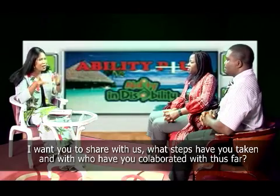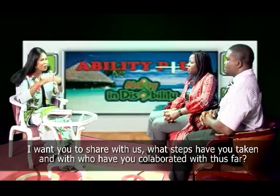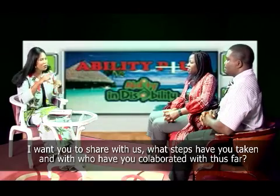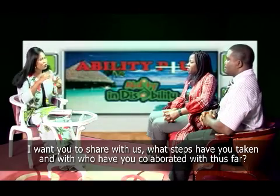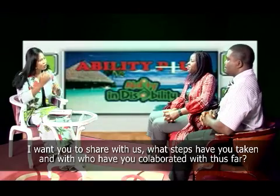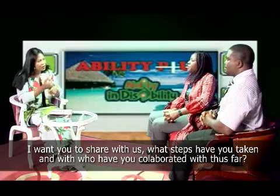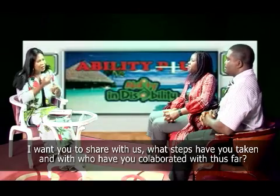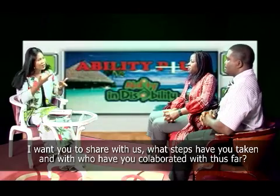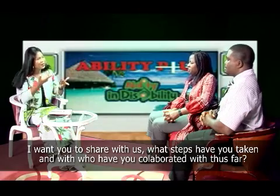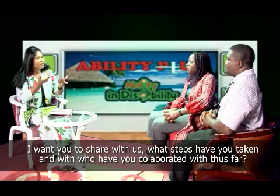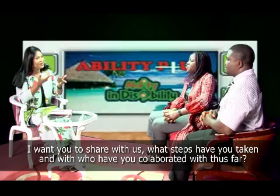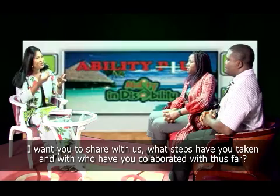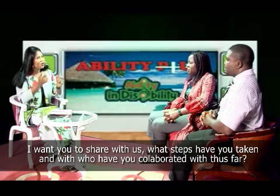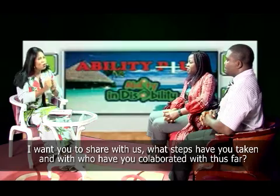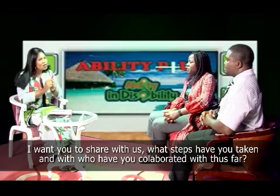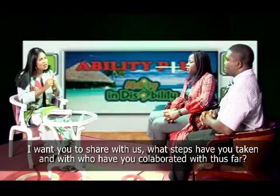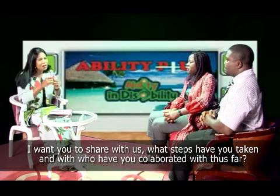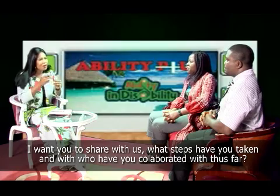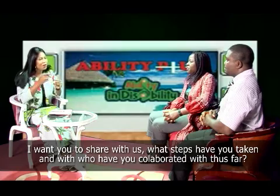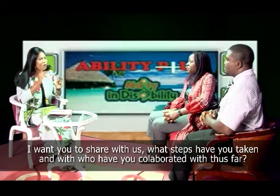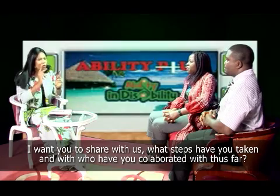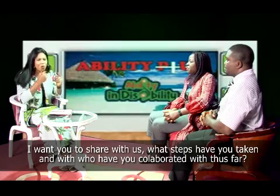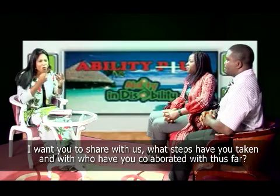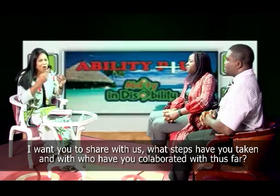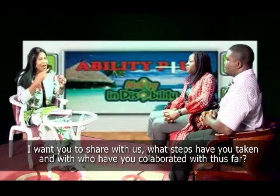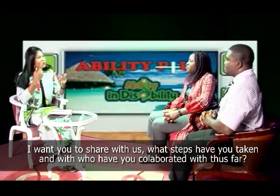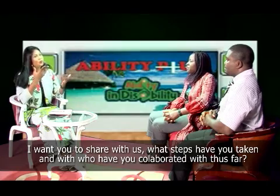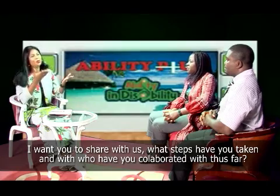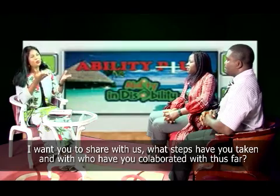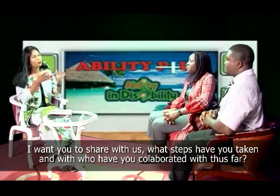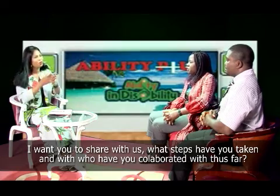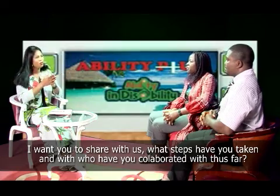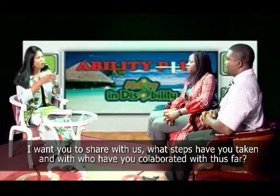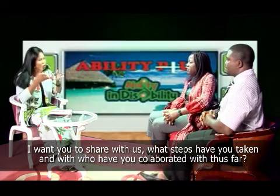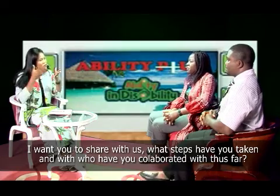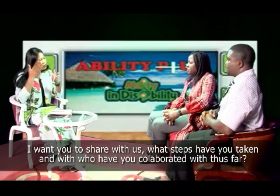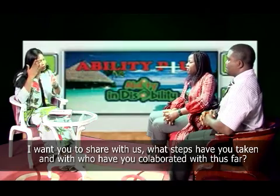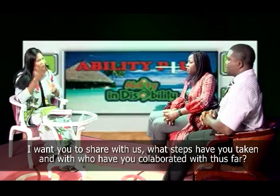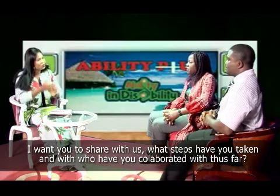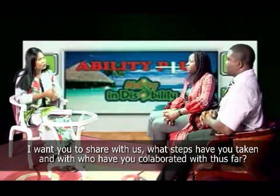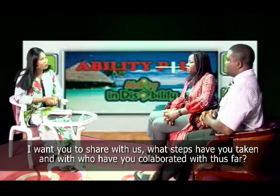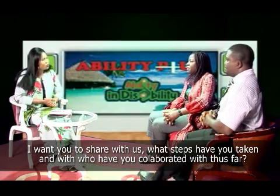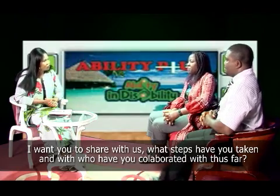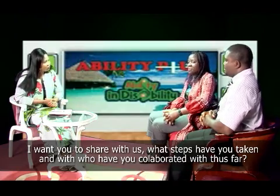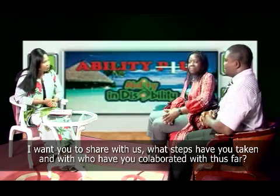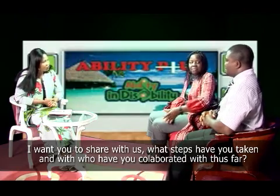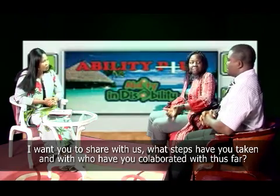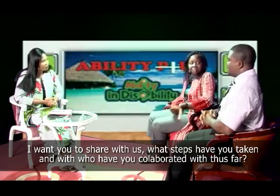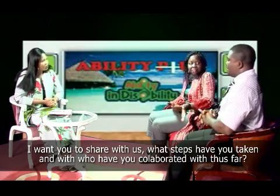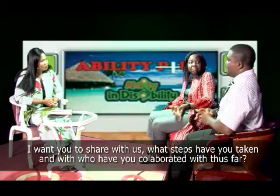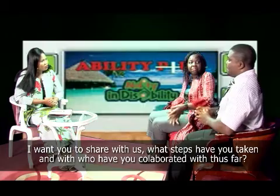How? What steps have you taken? And with who have you collaborated with thus far?